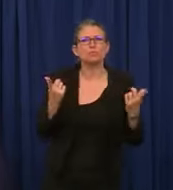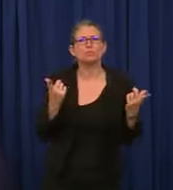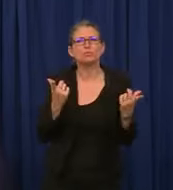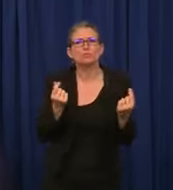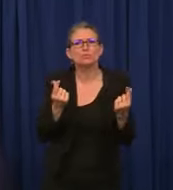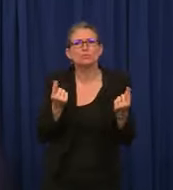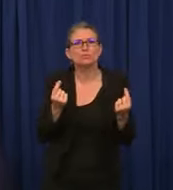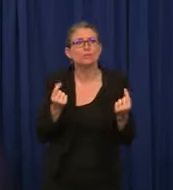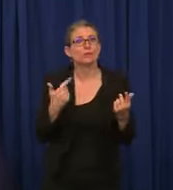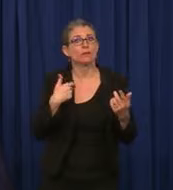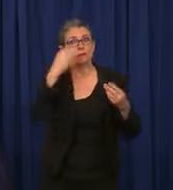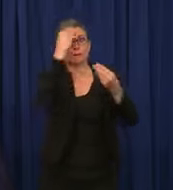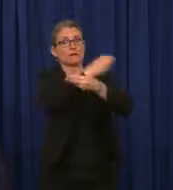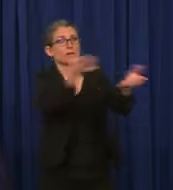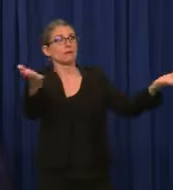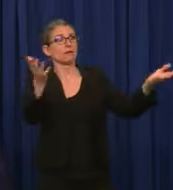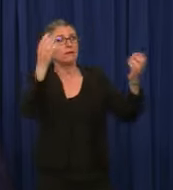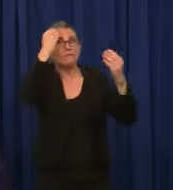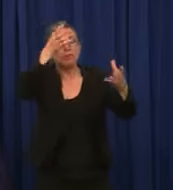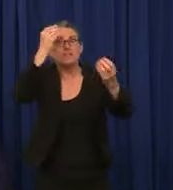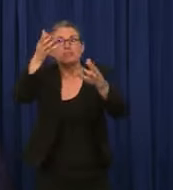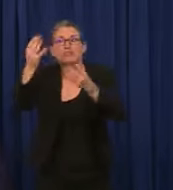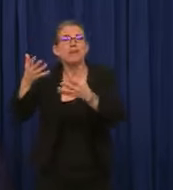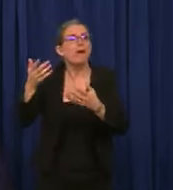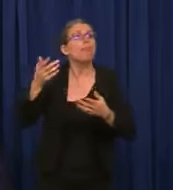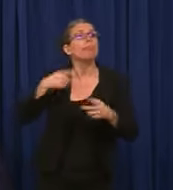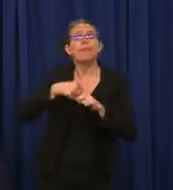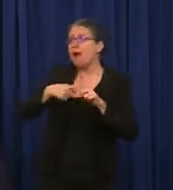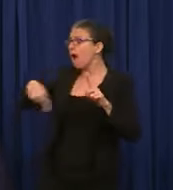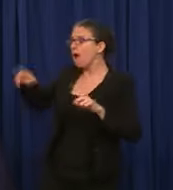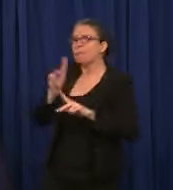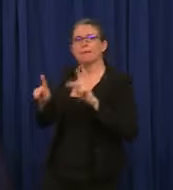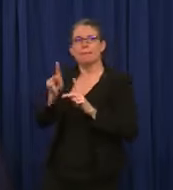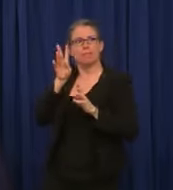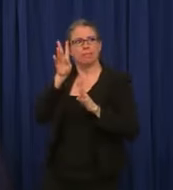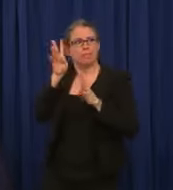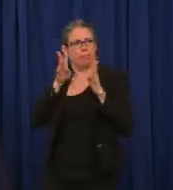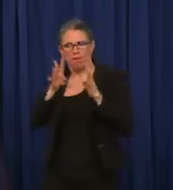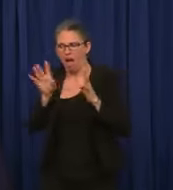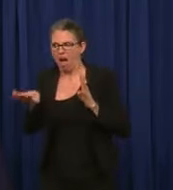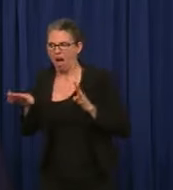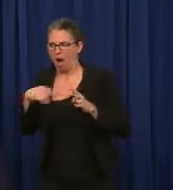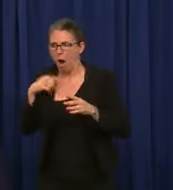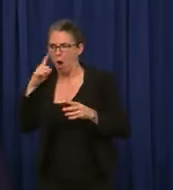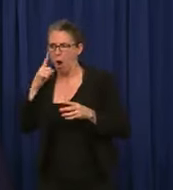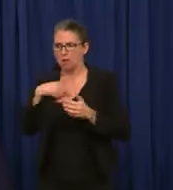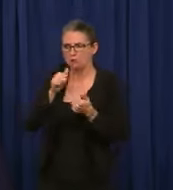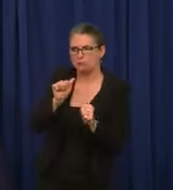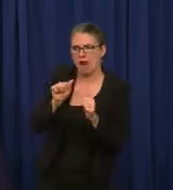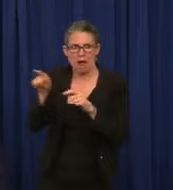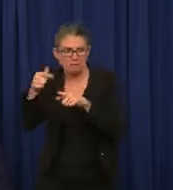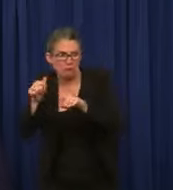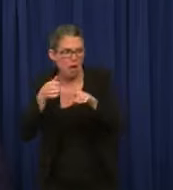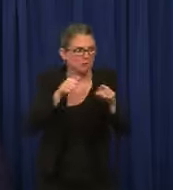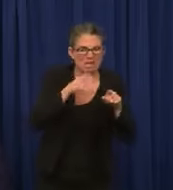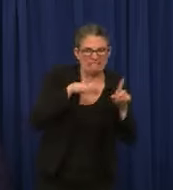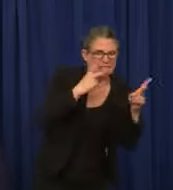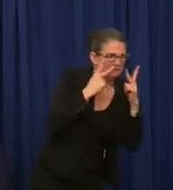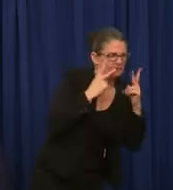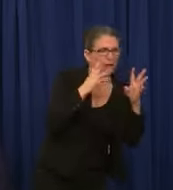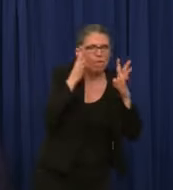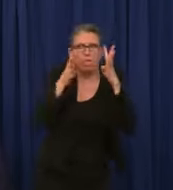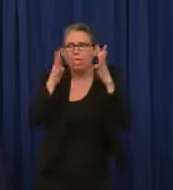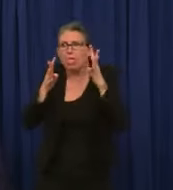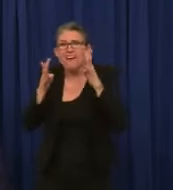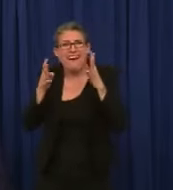there. Now, we know that there are scammers out there. Sadly, that's always a fixture in